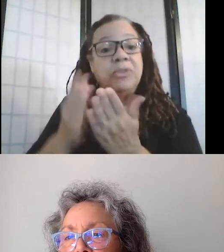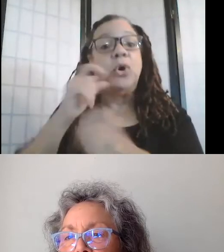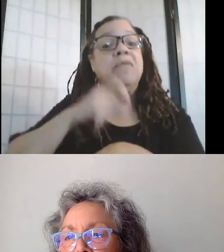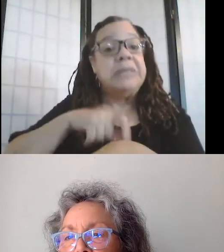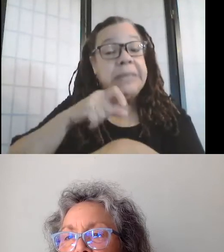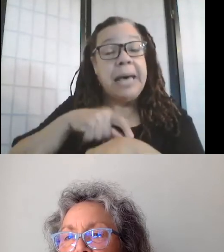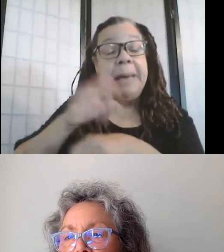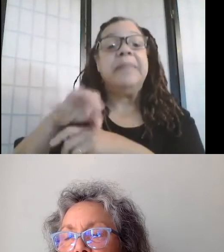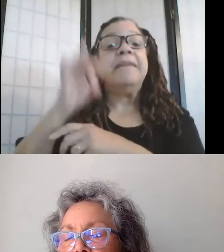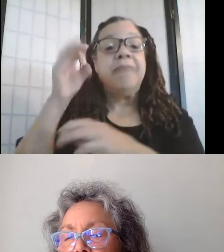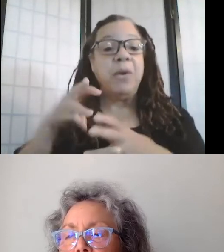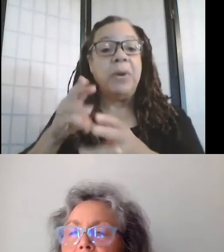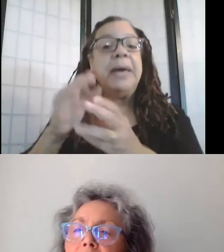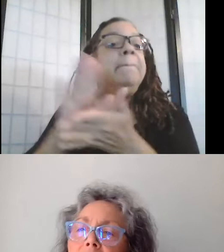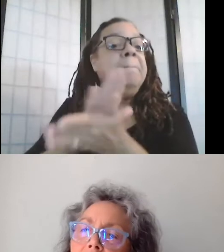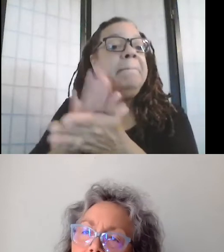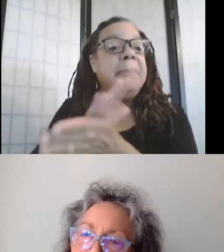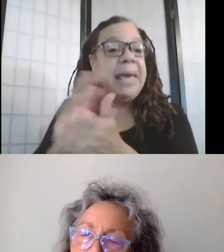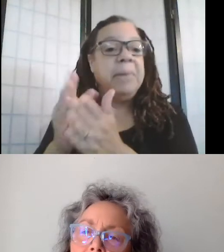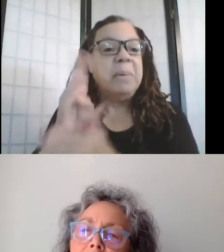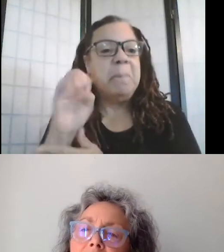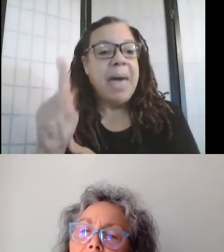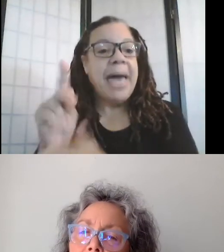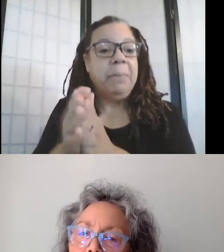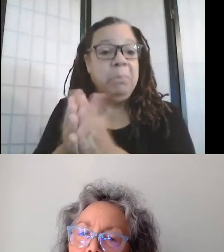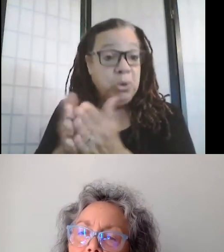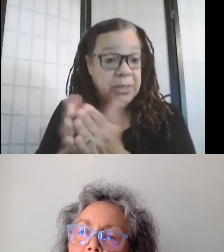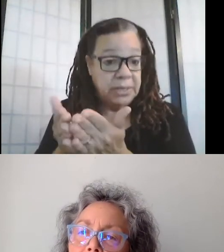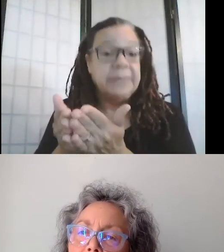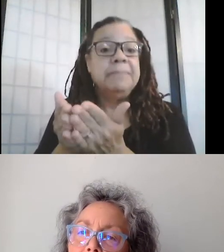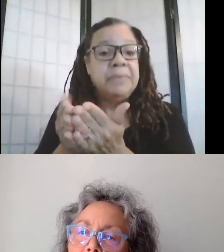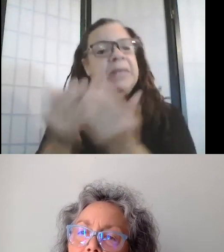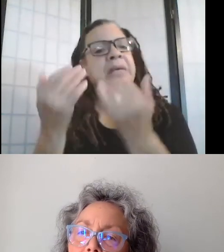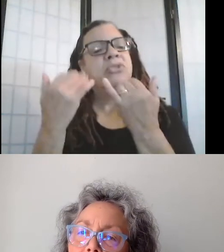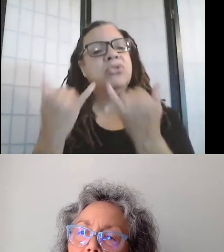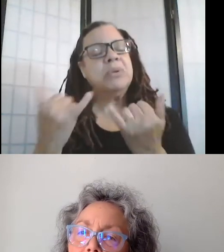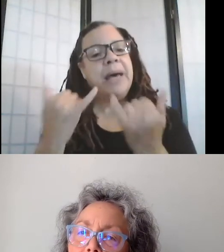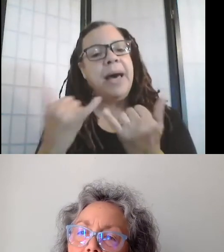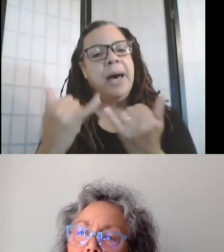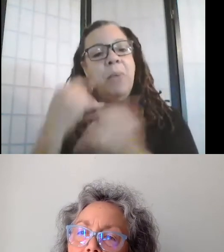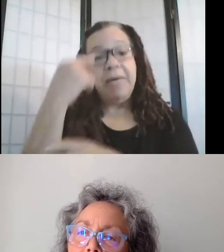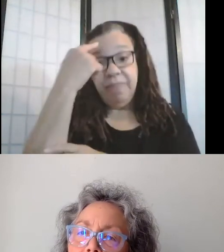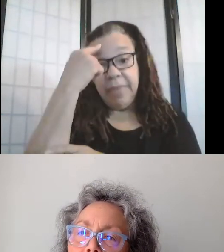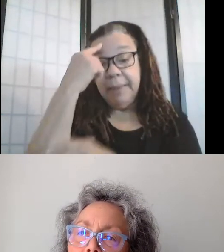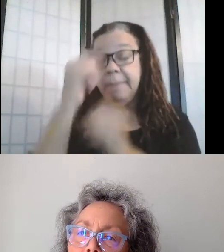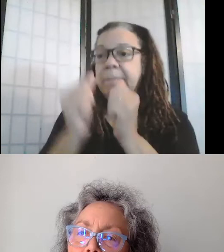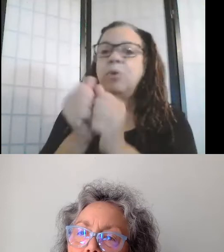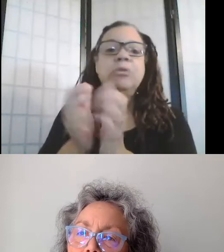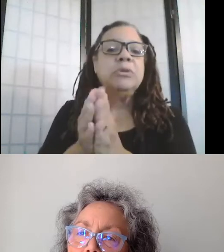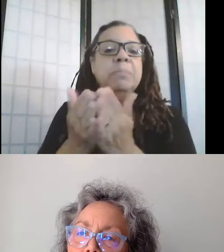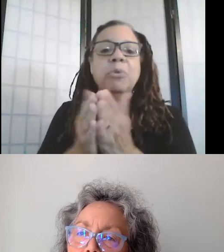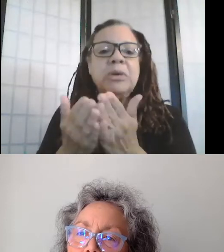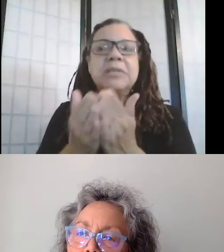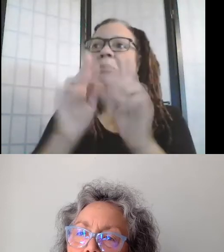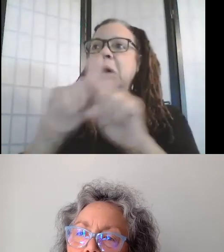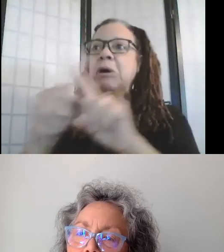ways. Paperback book was a great move forward. So nowadays, I think there's often books will come out in a number of